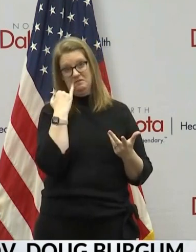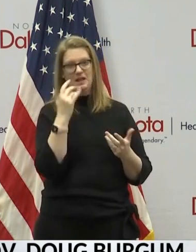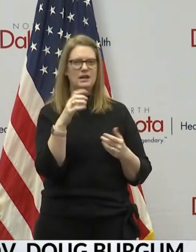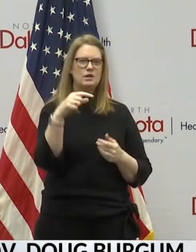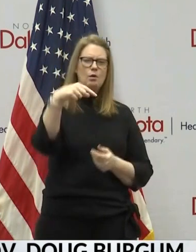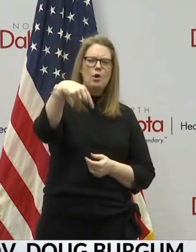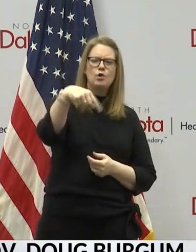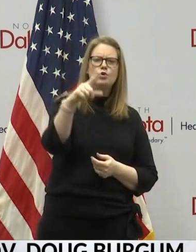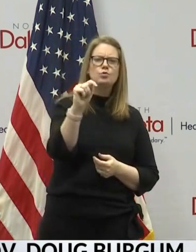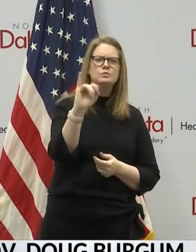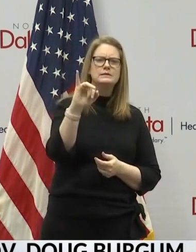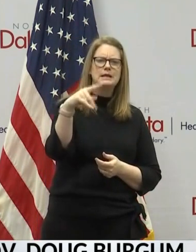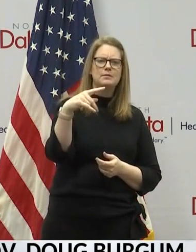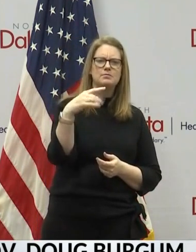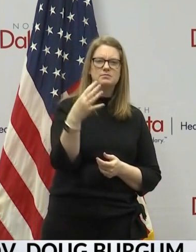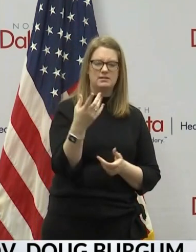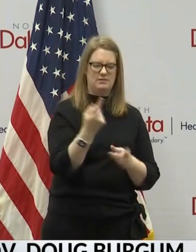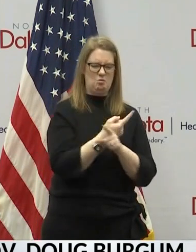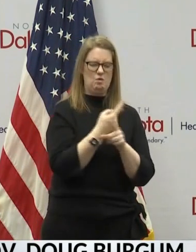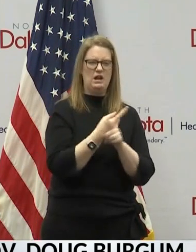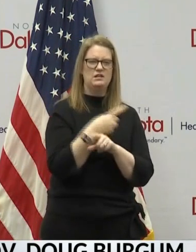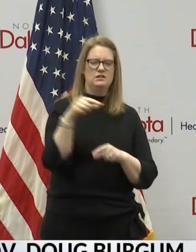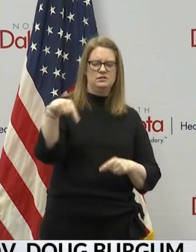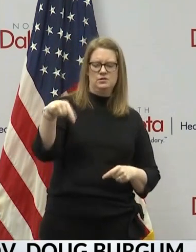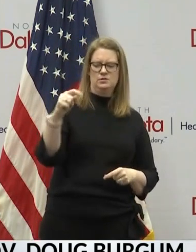for taking a